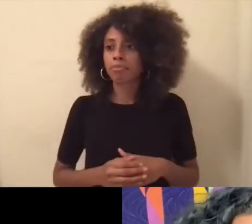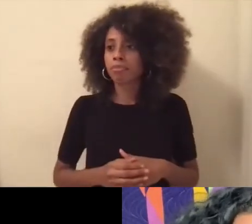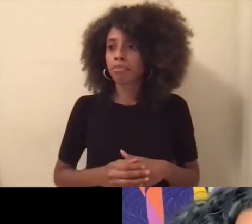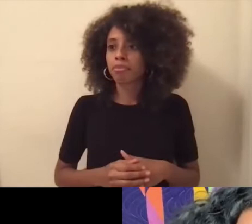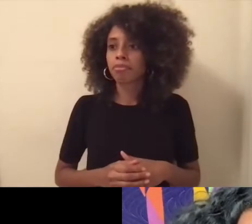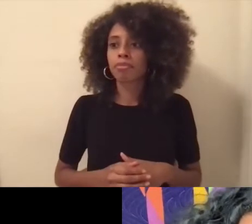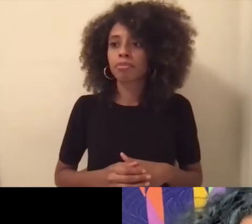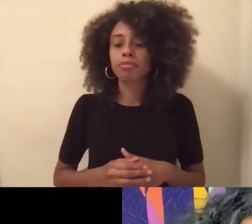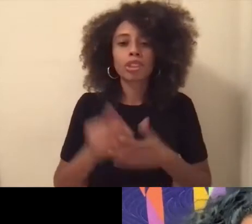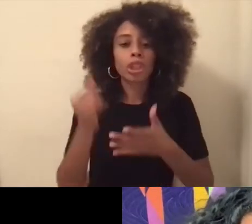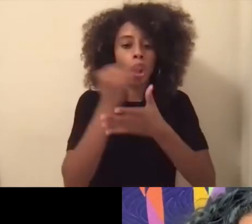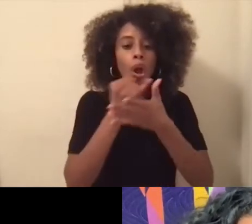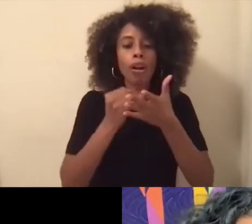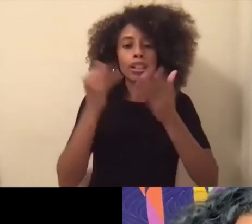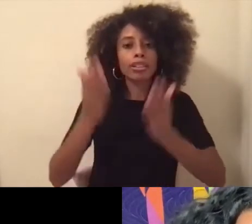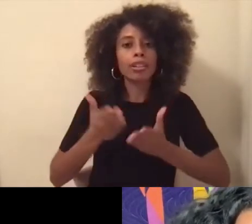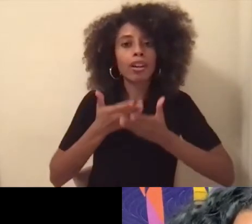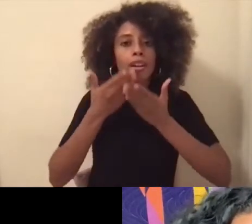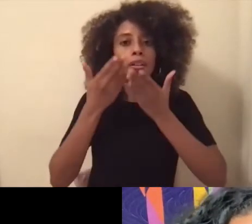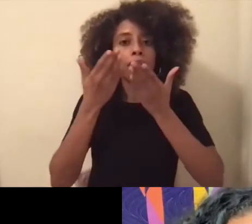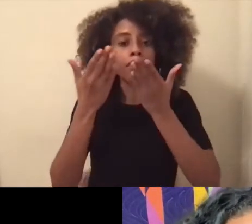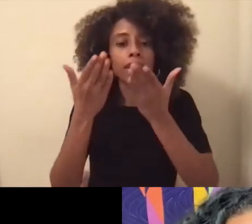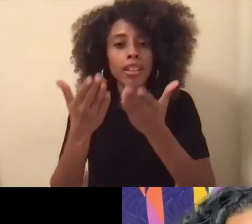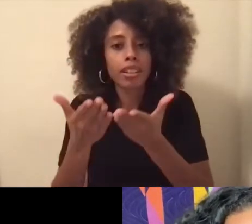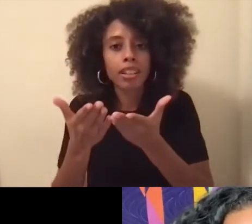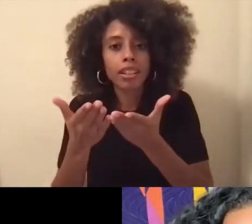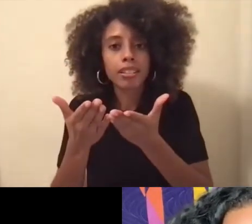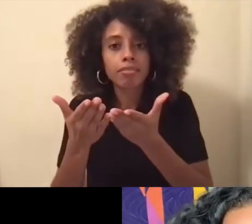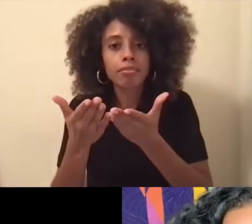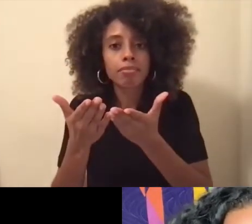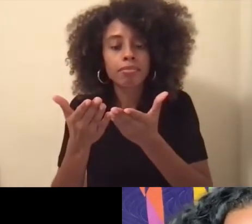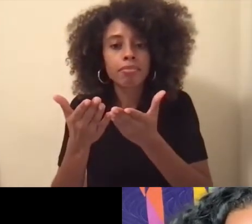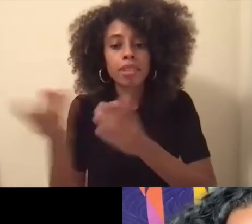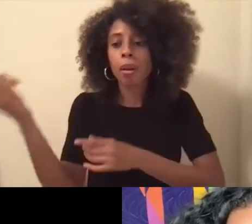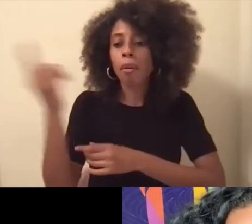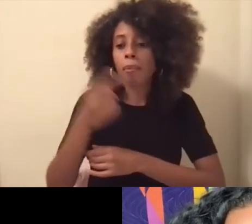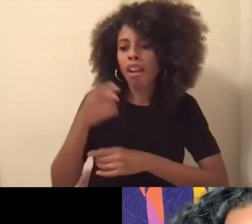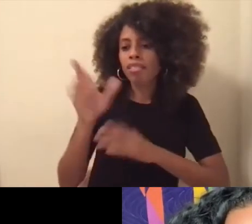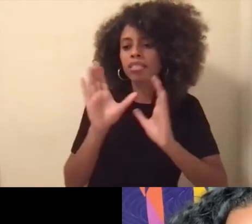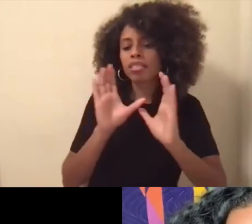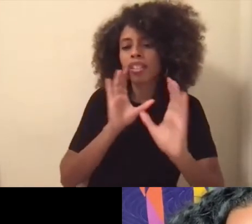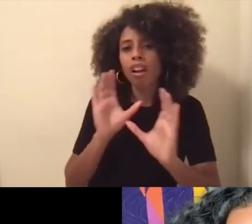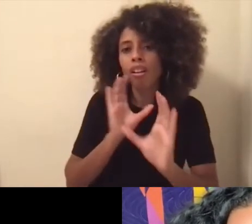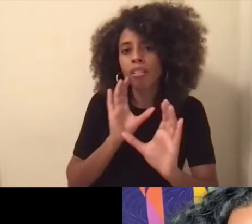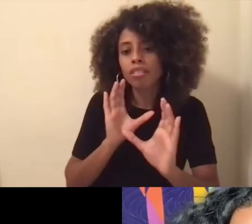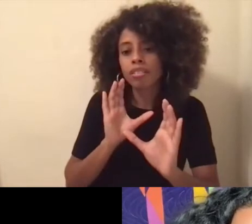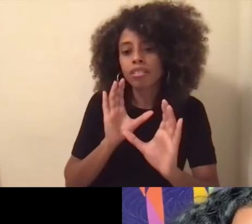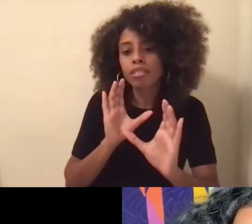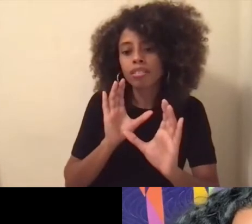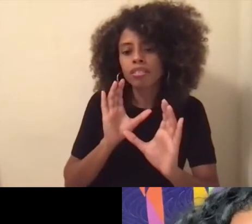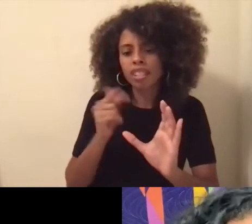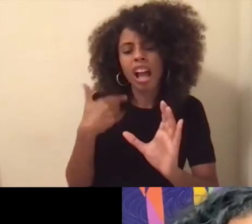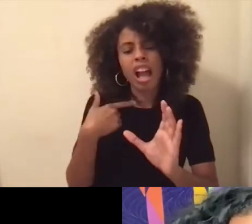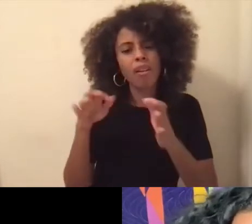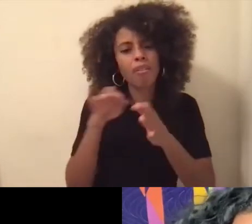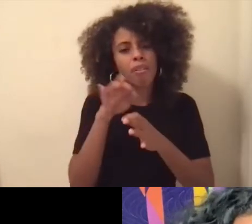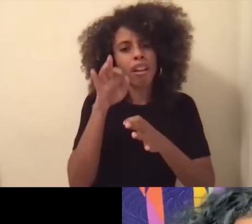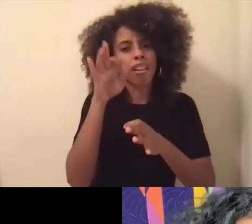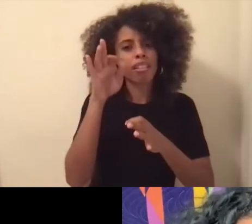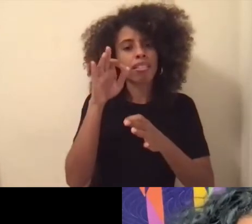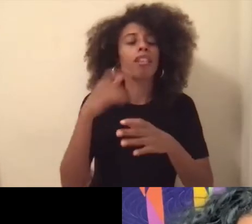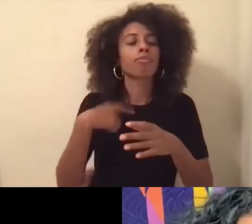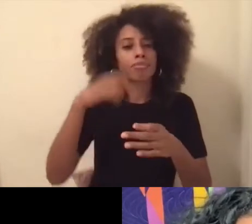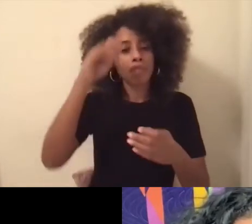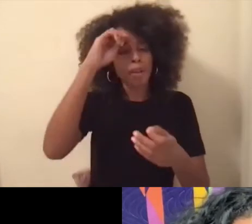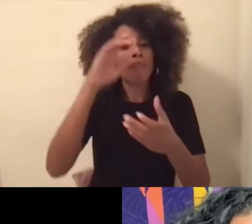Artist offerings. Coming back to the dialogue, I have faith in us. capacity